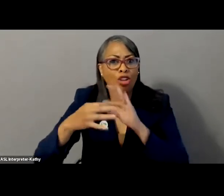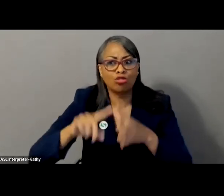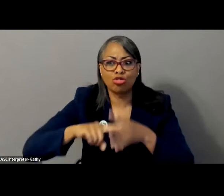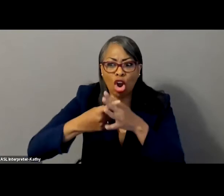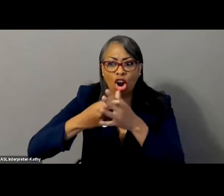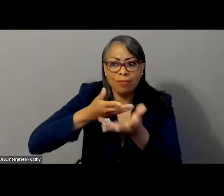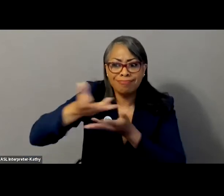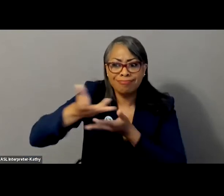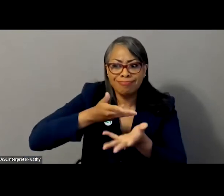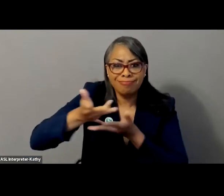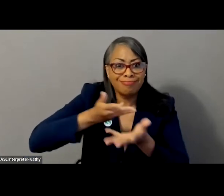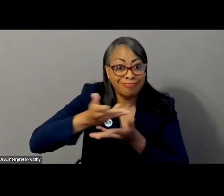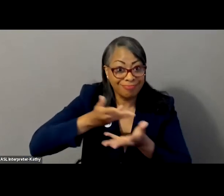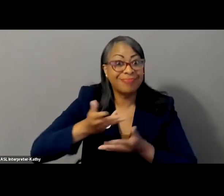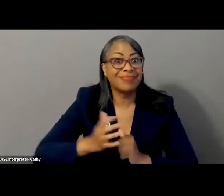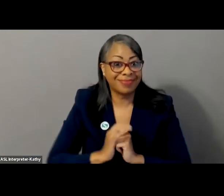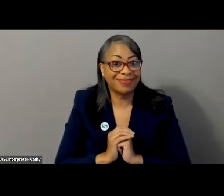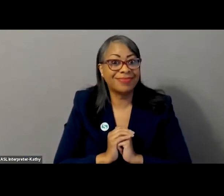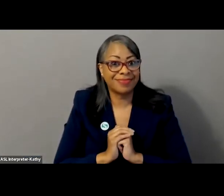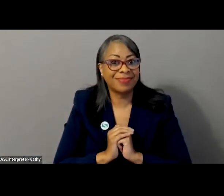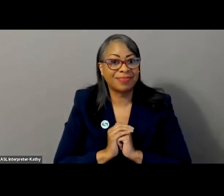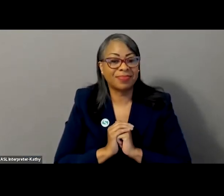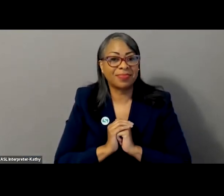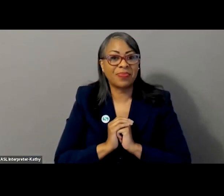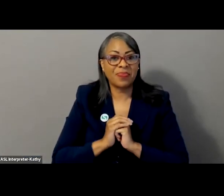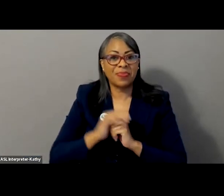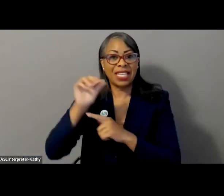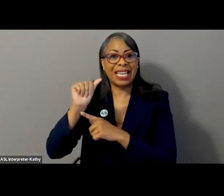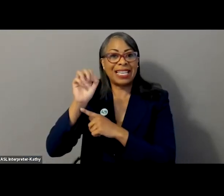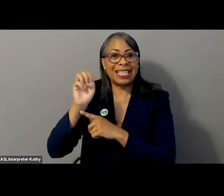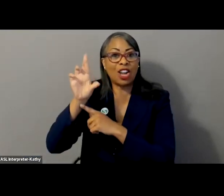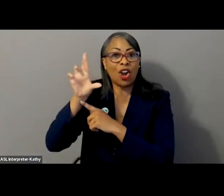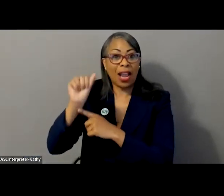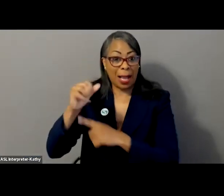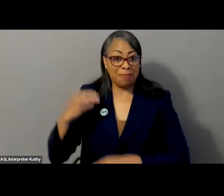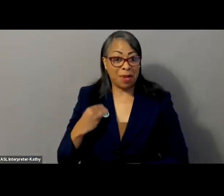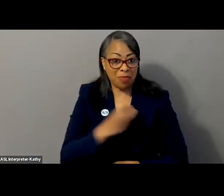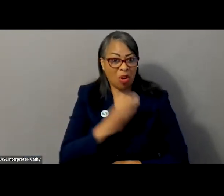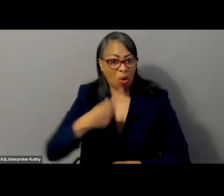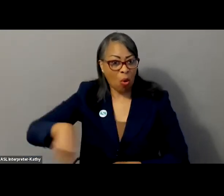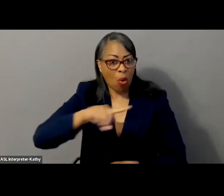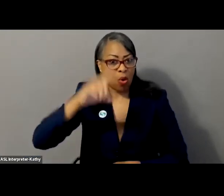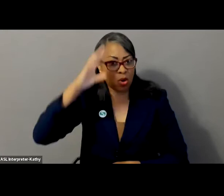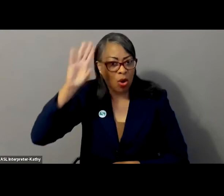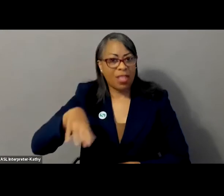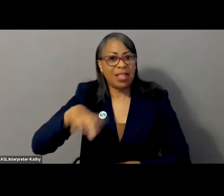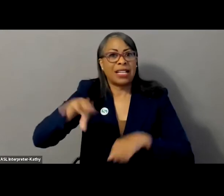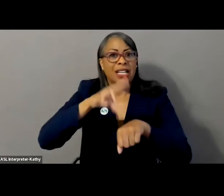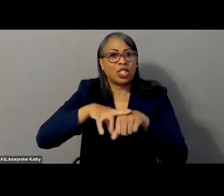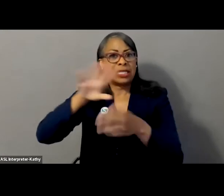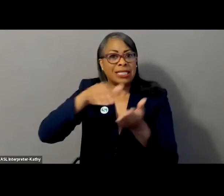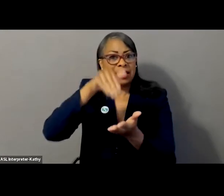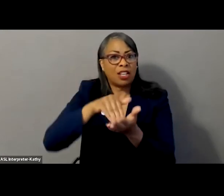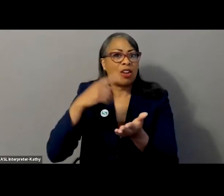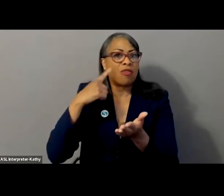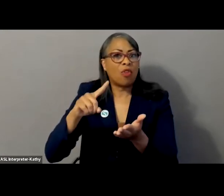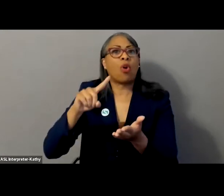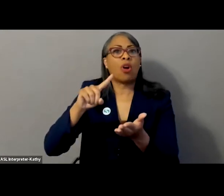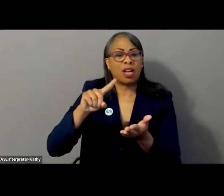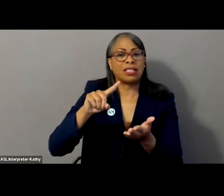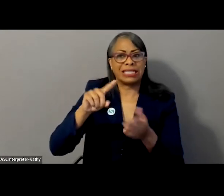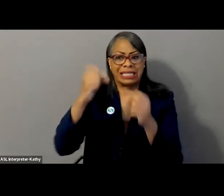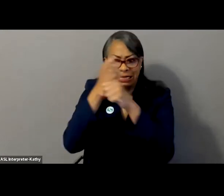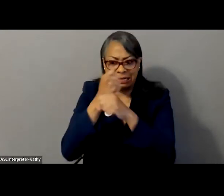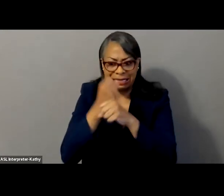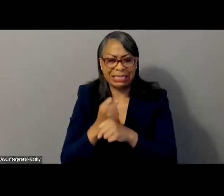its implications. As AERA members, we all know that the National Center for Education Statistics plays a vital role